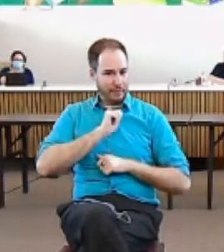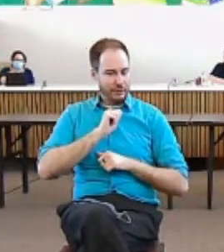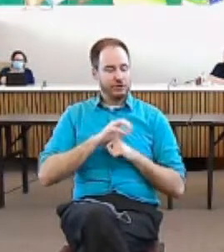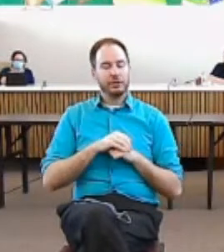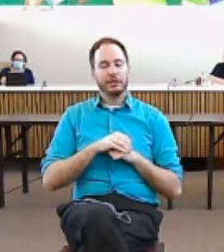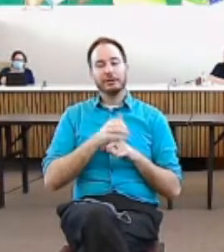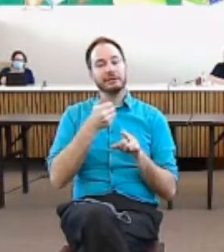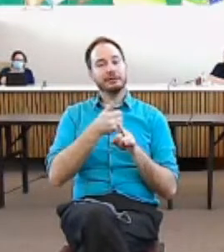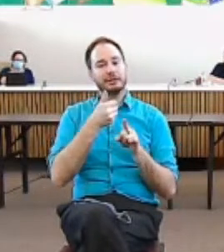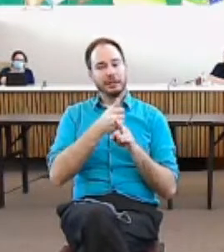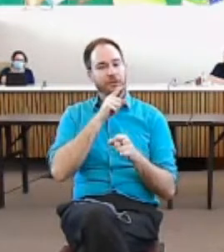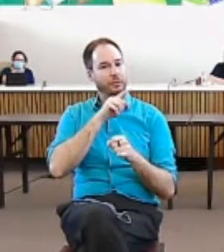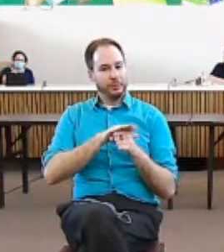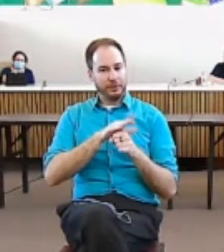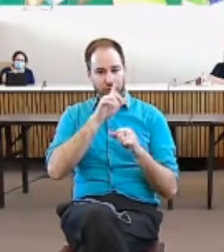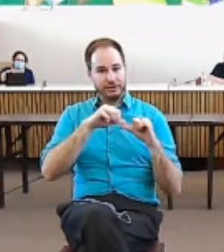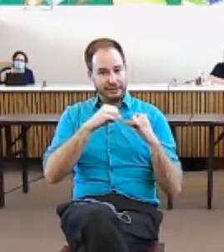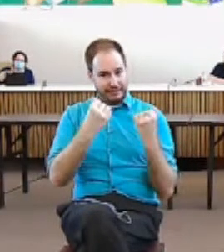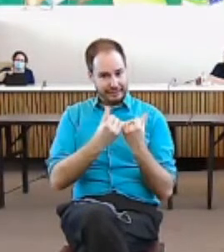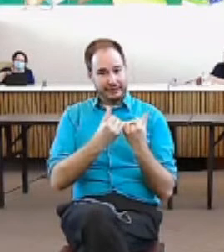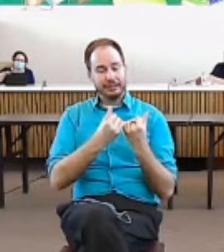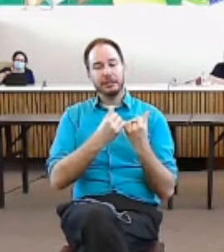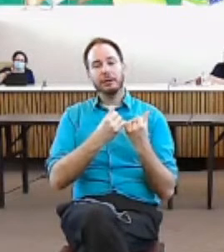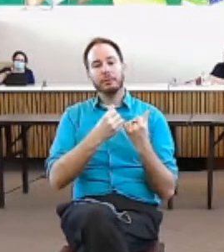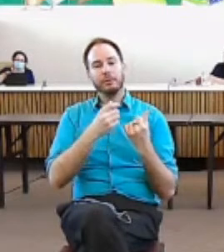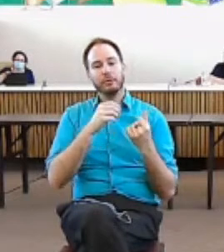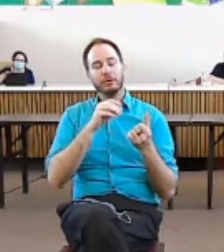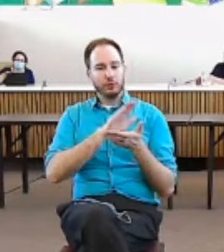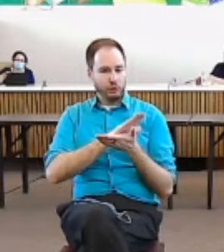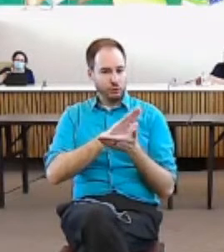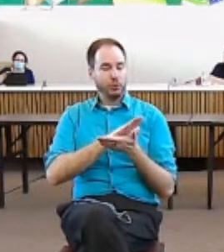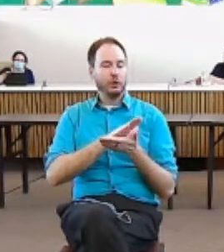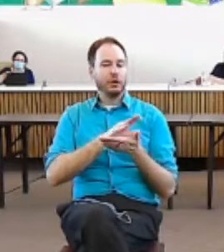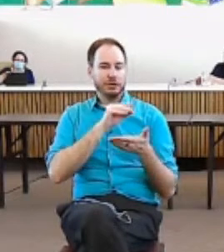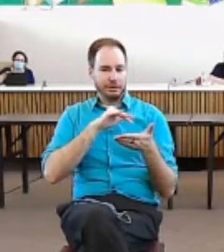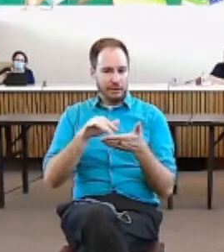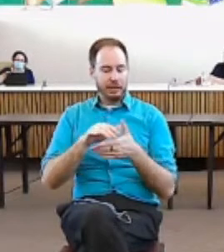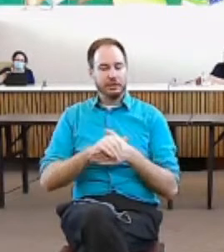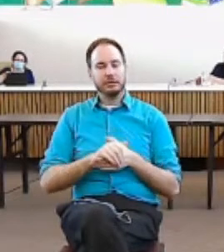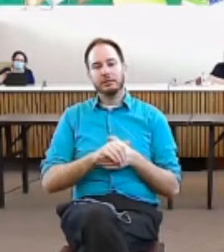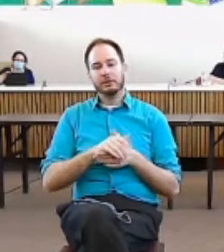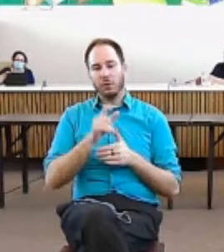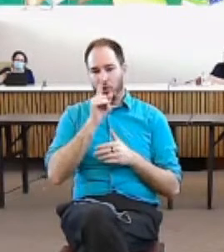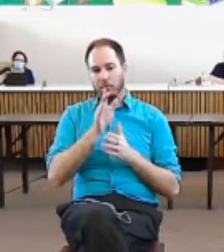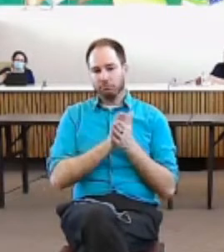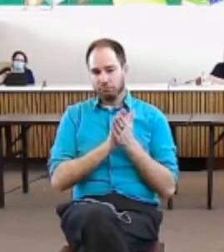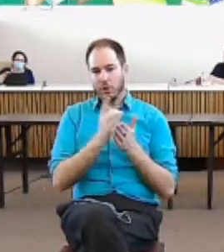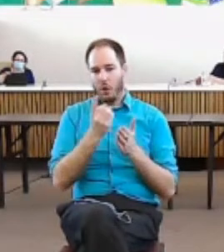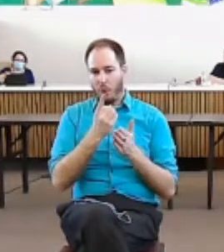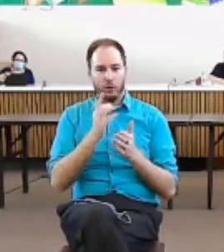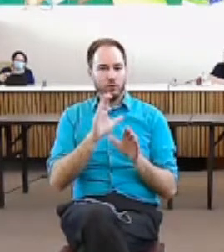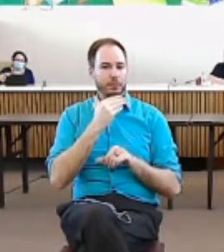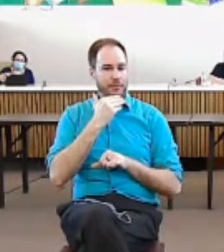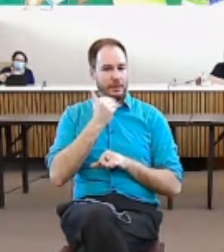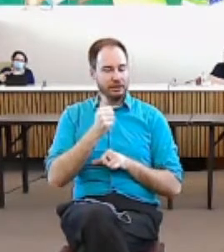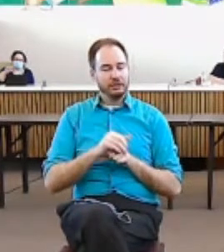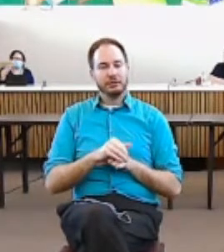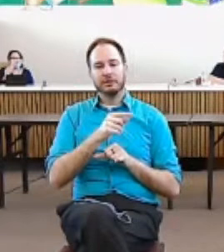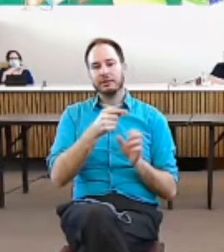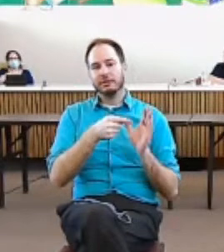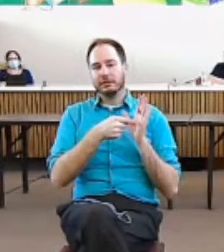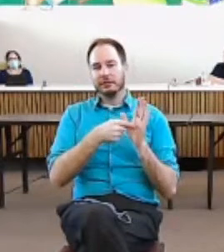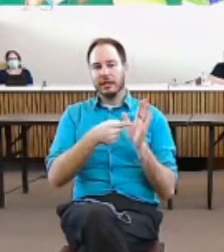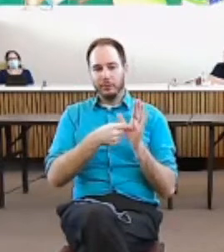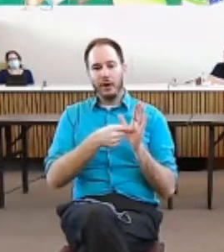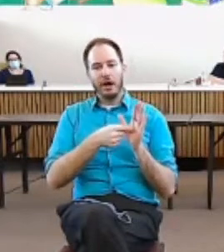has a strong commitment to his team, scouting, and academics. He is dedicated to doing his best in all things. He